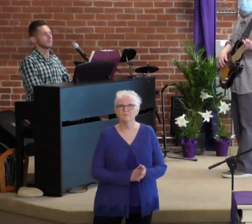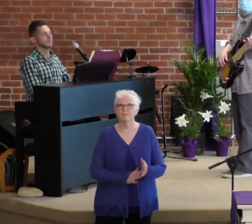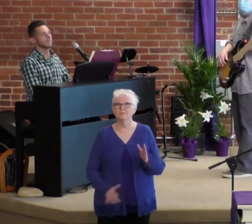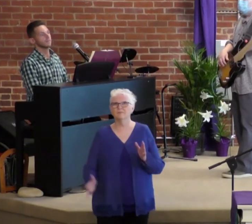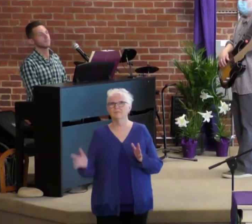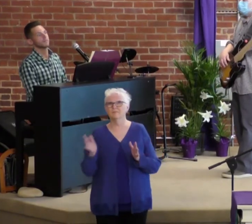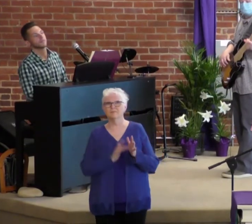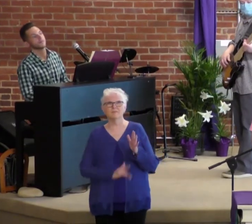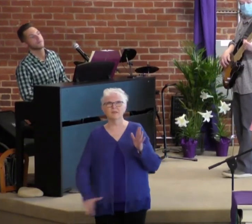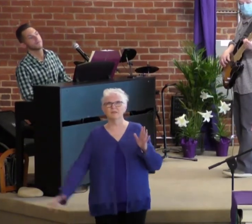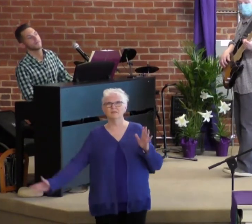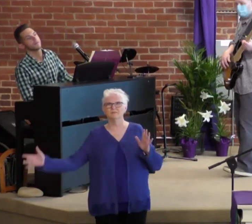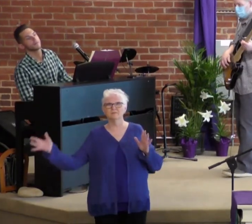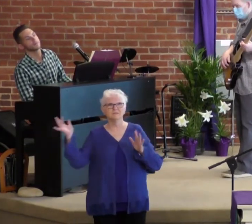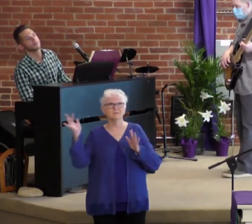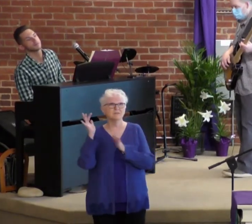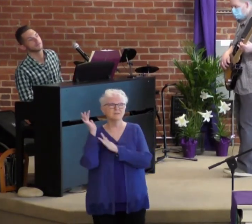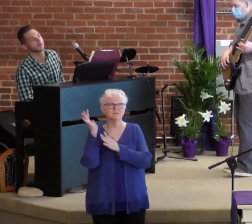Jesus,